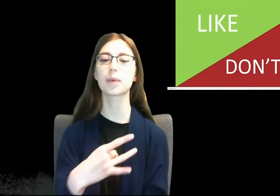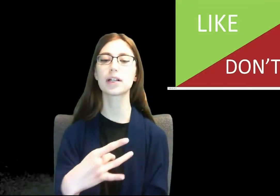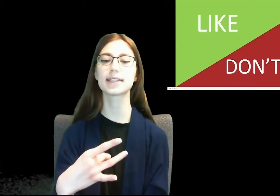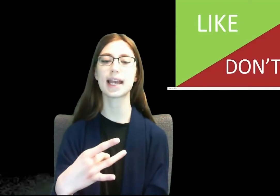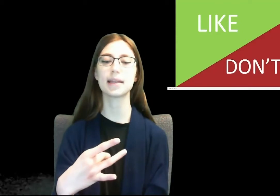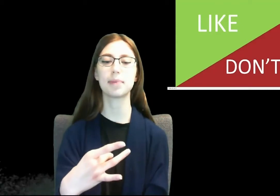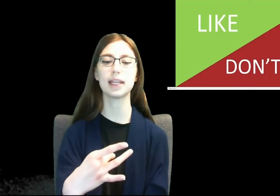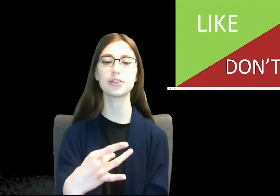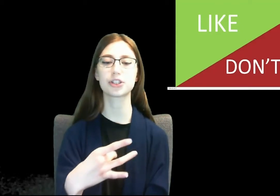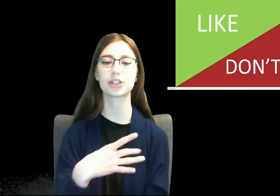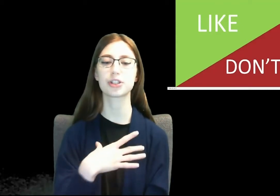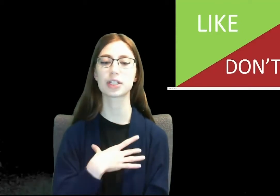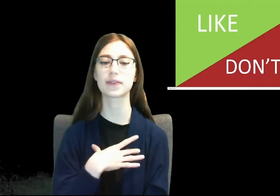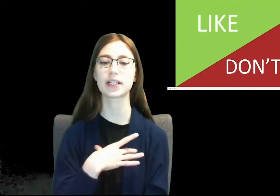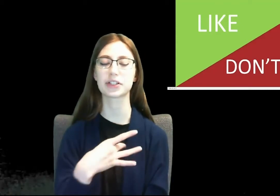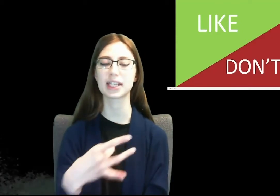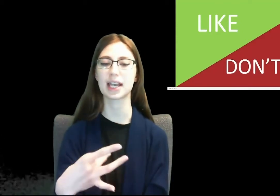forwards and pinch those fingers together.